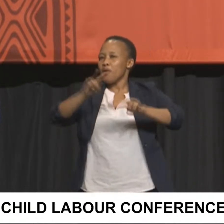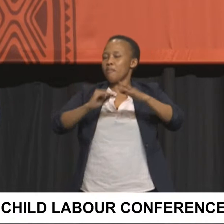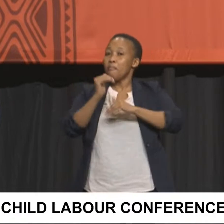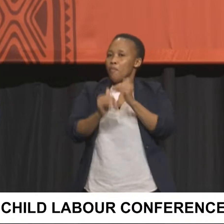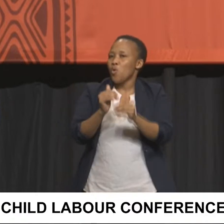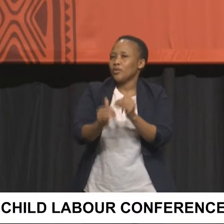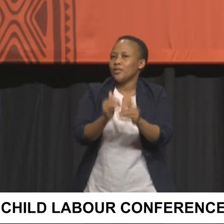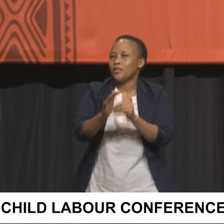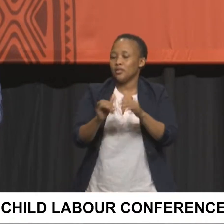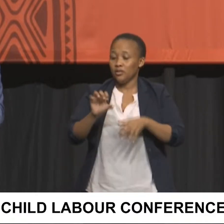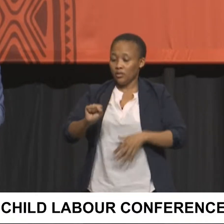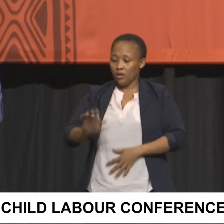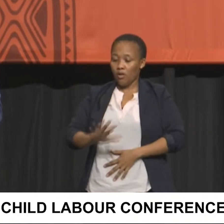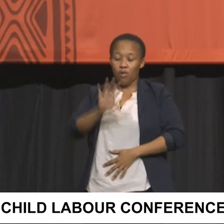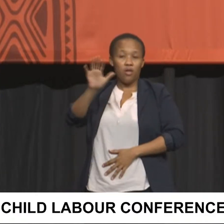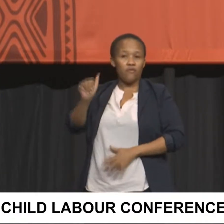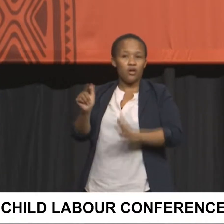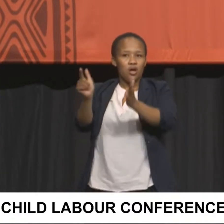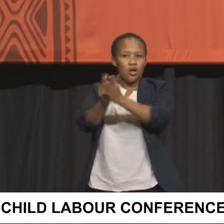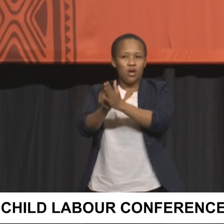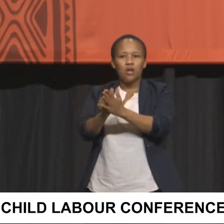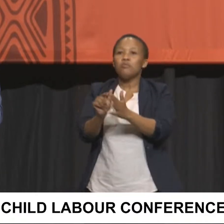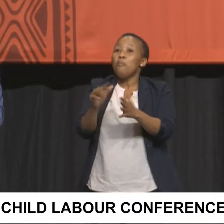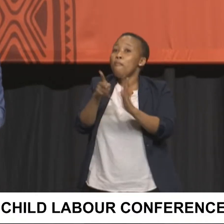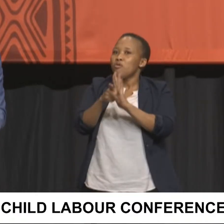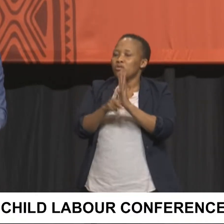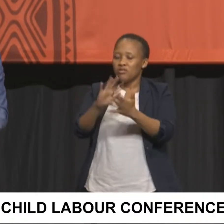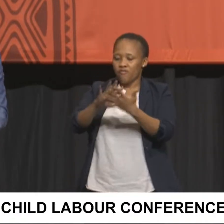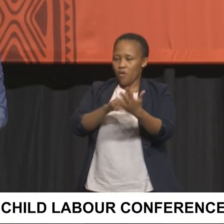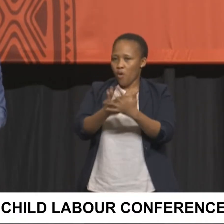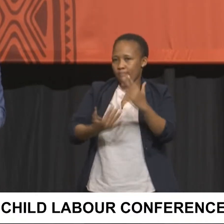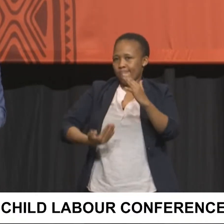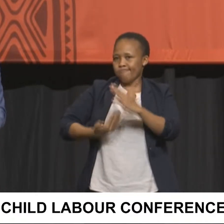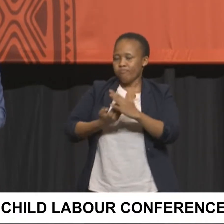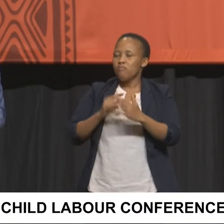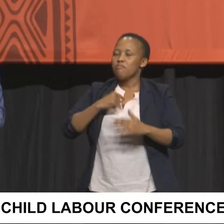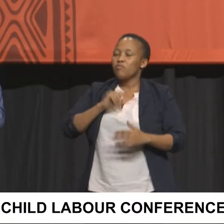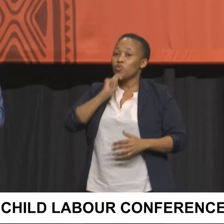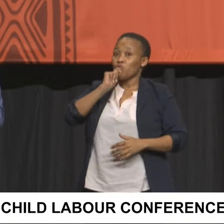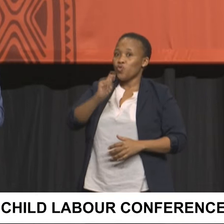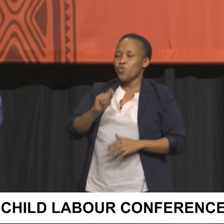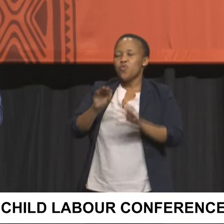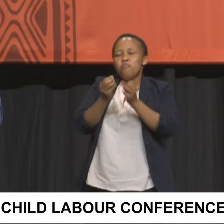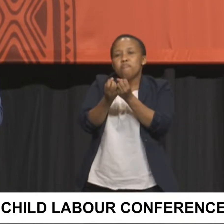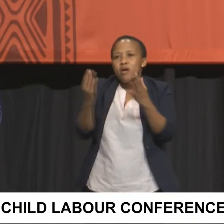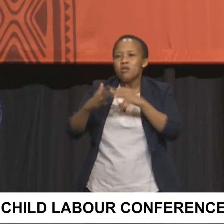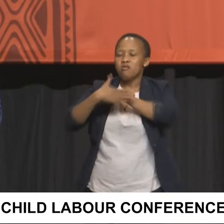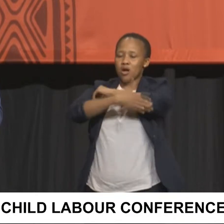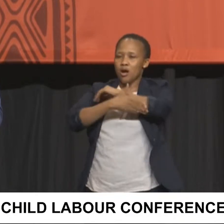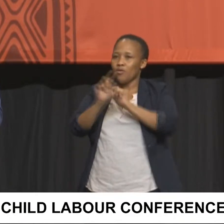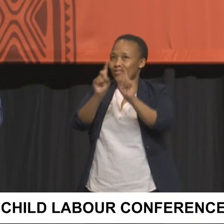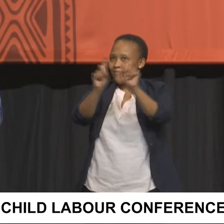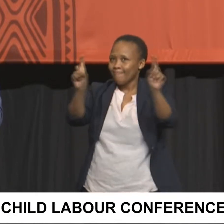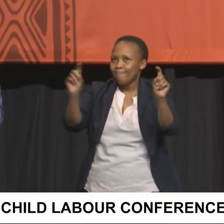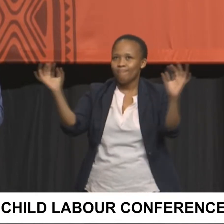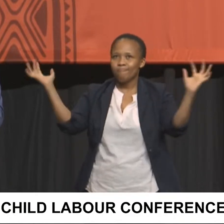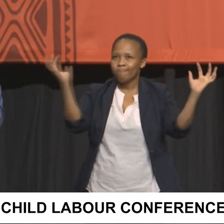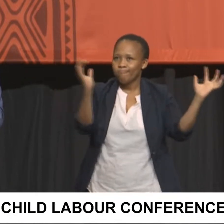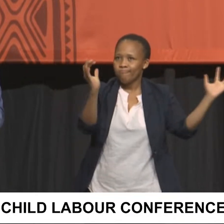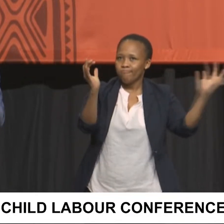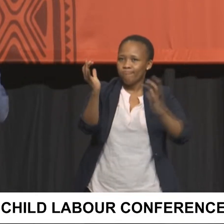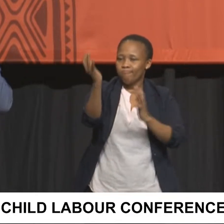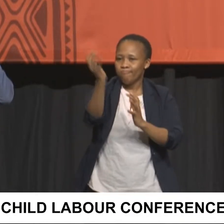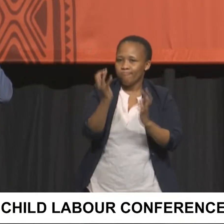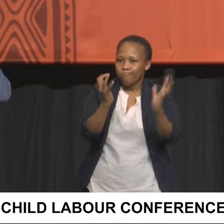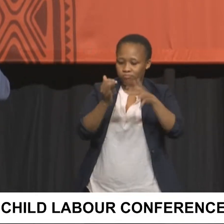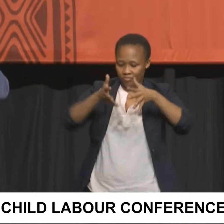enshrined in the South African legal and policy frameworks. I trust that this is also true of many other countries who are gathered here.